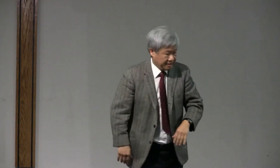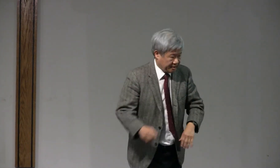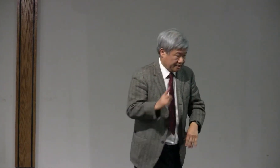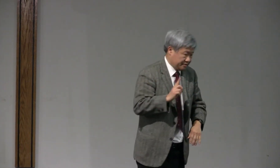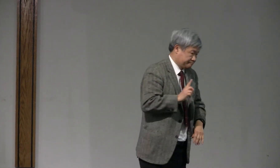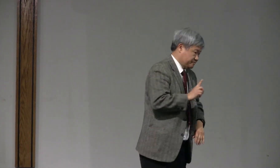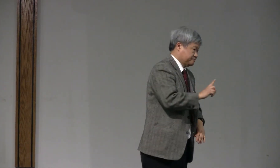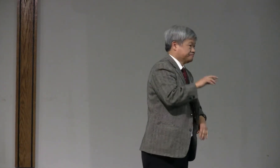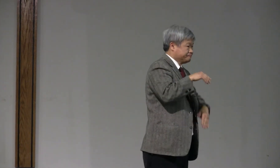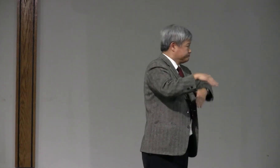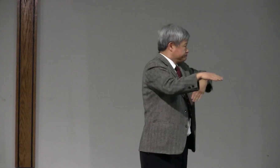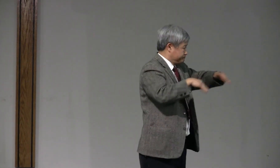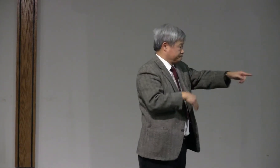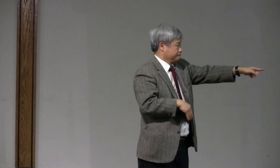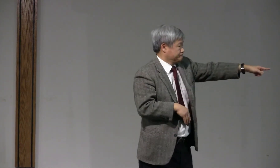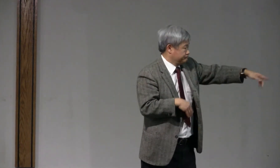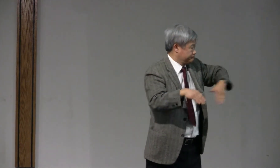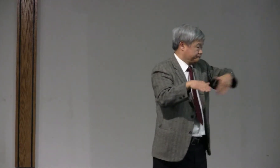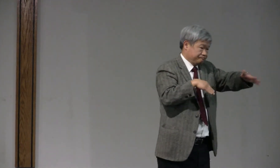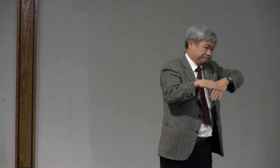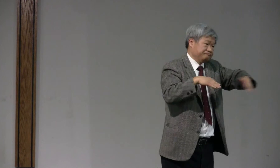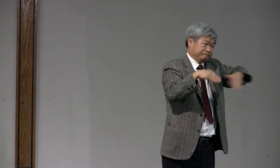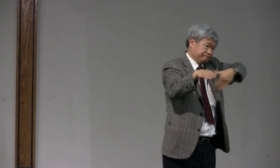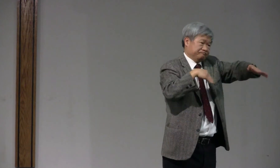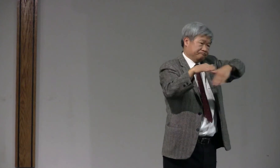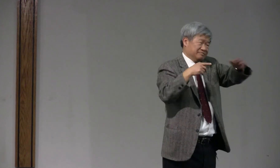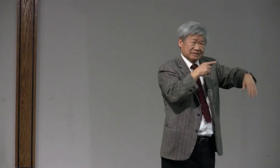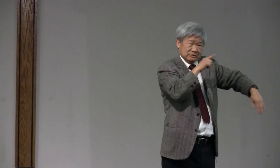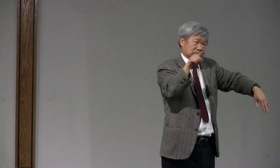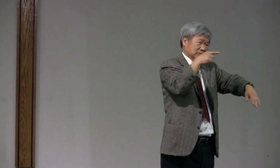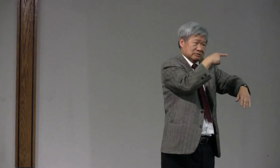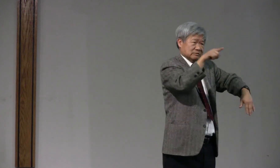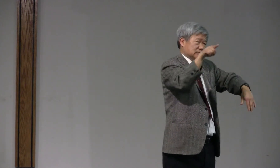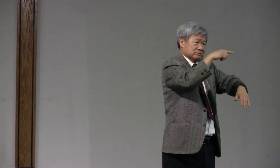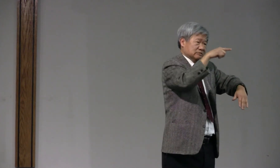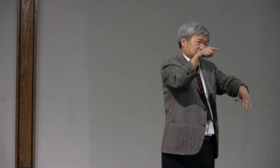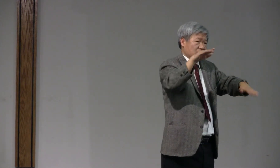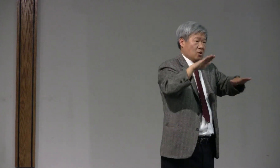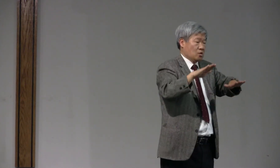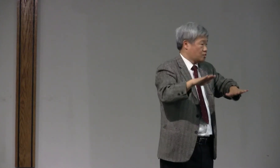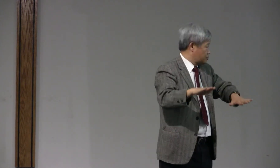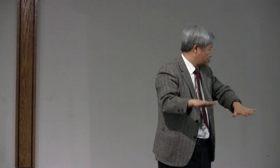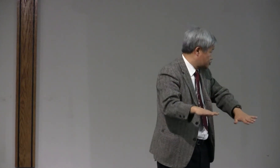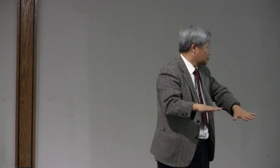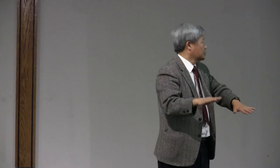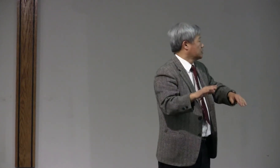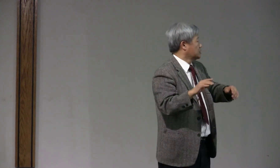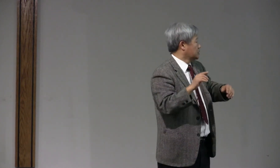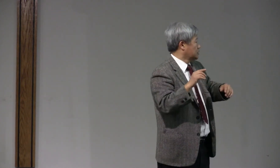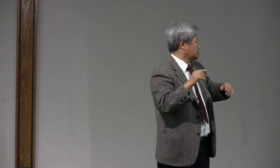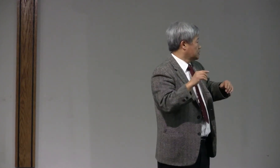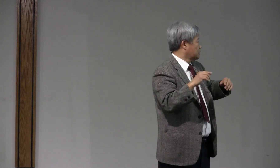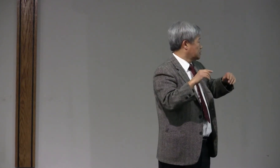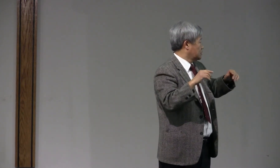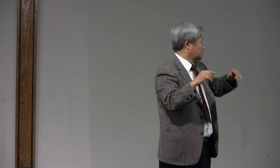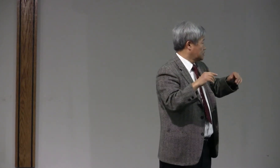That for a while, don't bother me. And so he walked up in the hills.